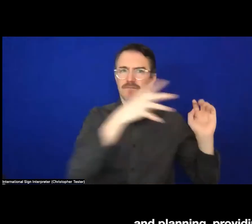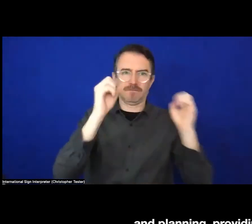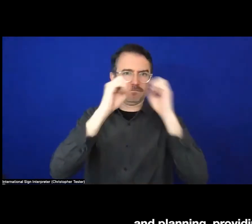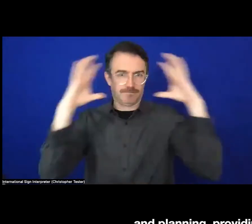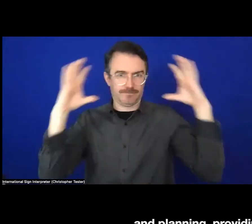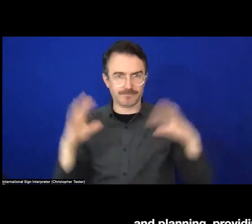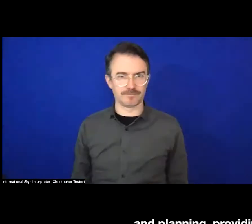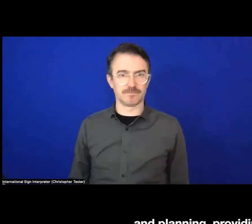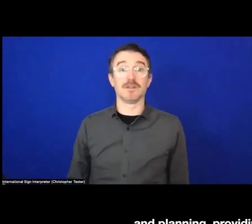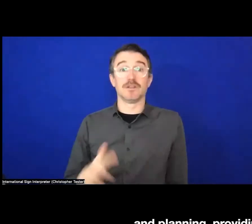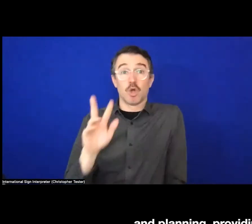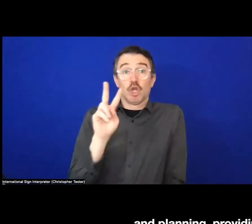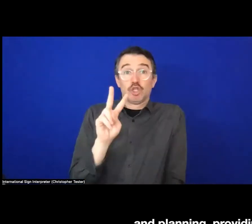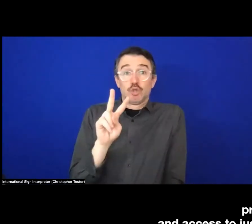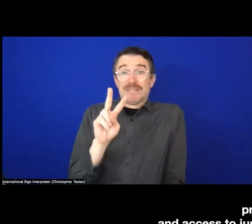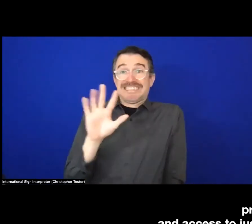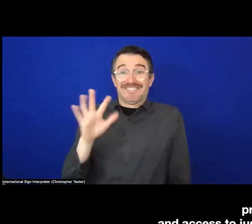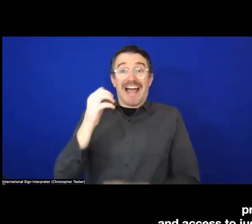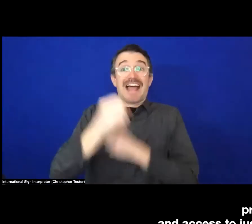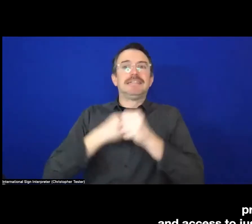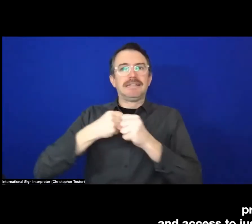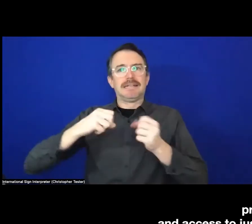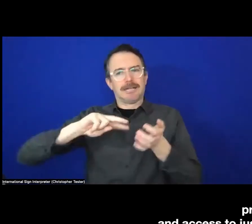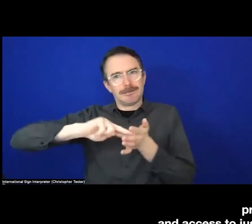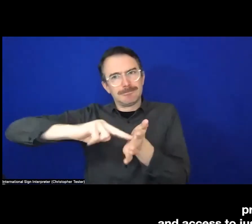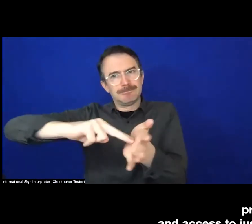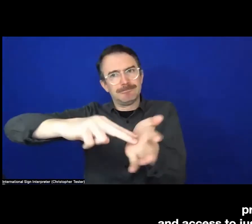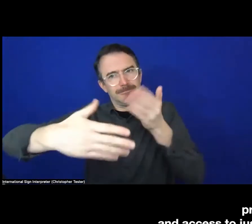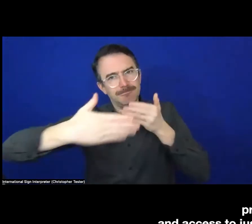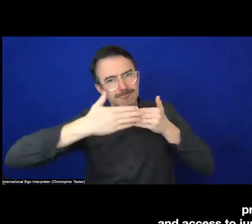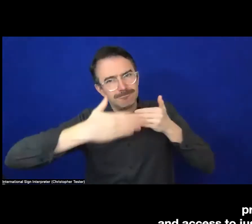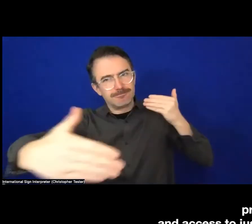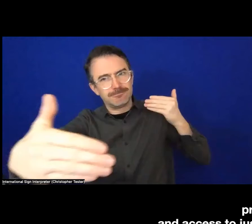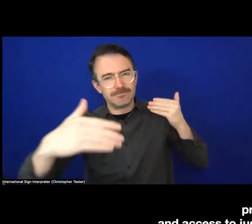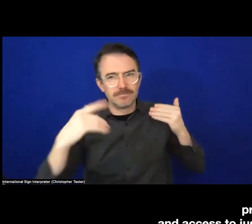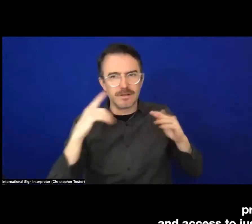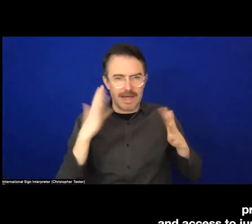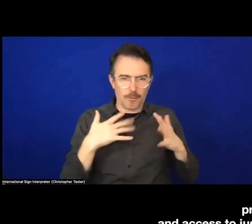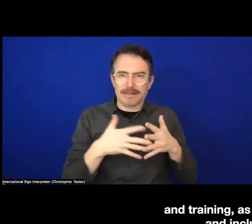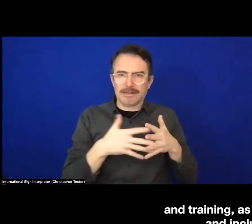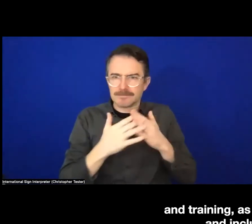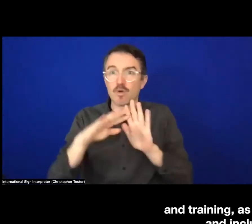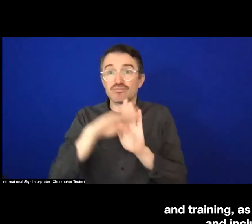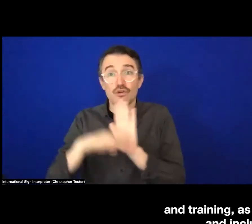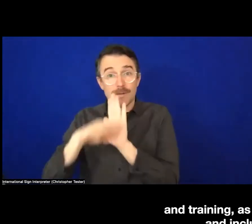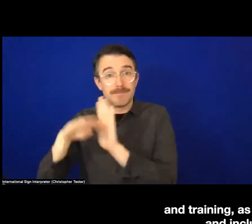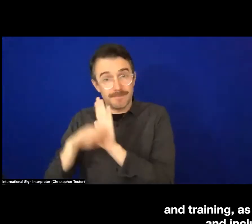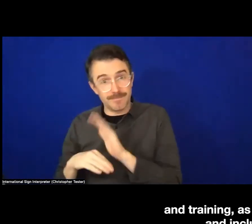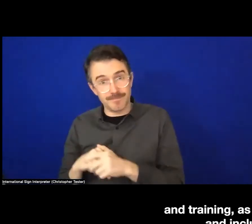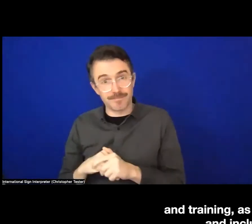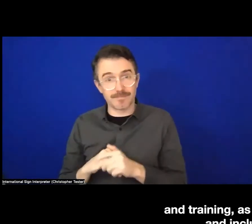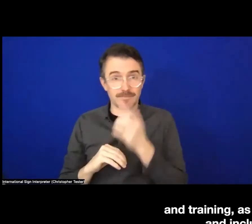planning, providing free barrier environment, right protection and access to justice, health, education